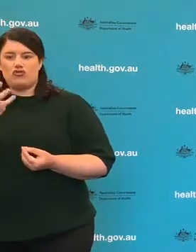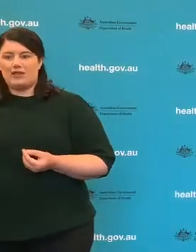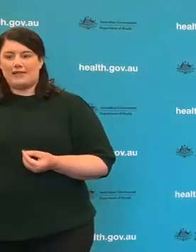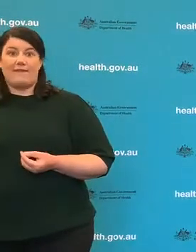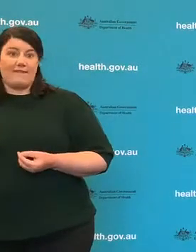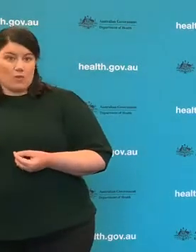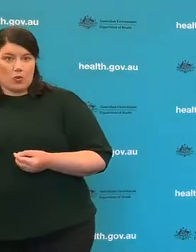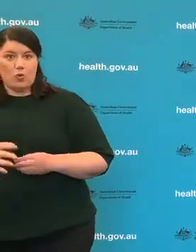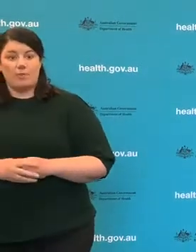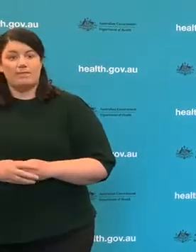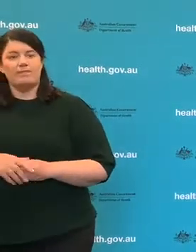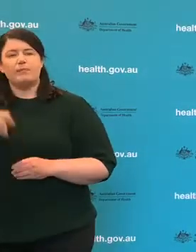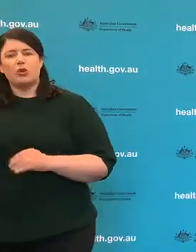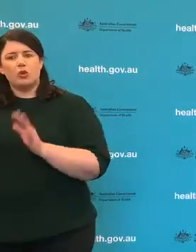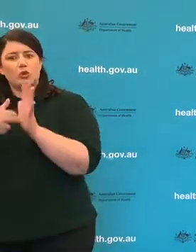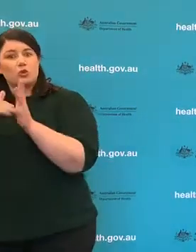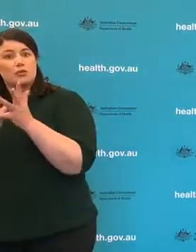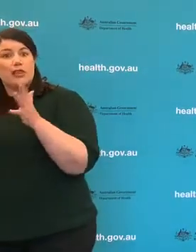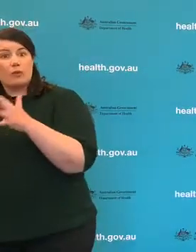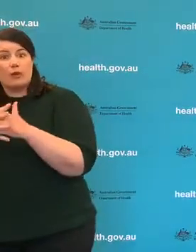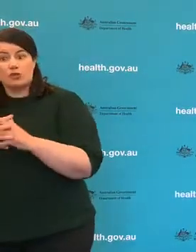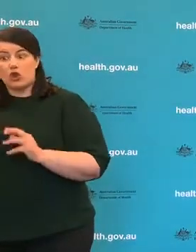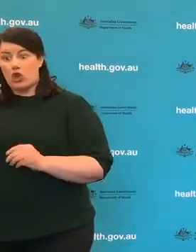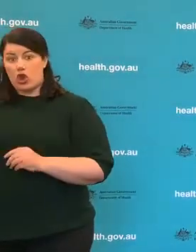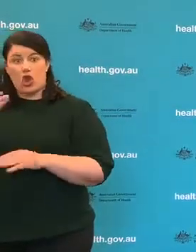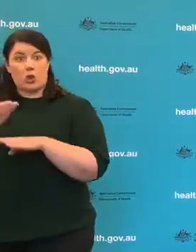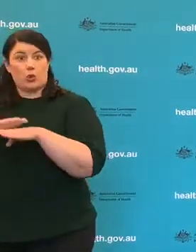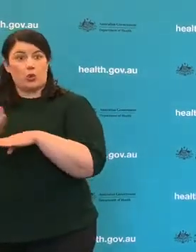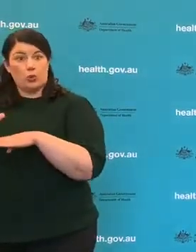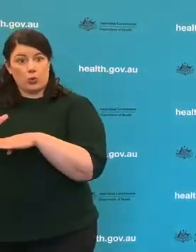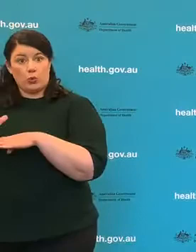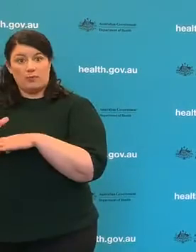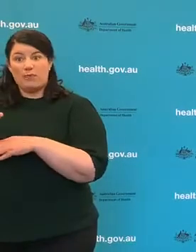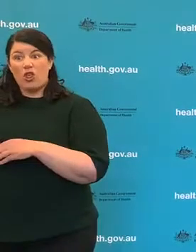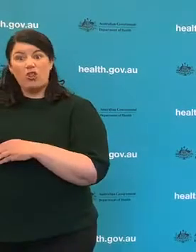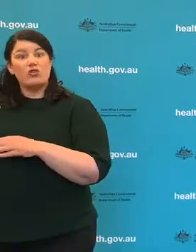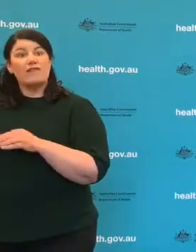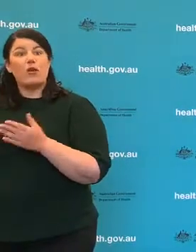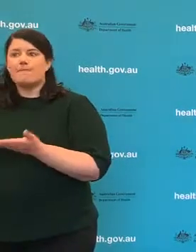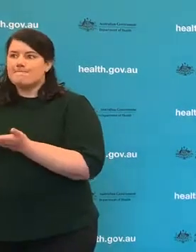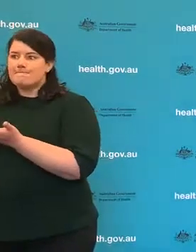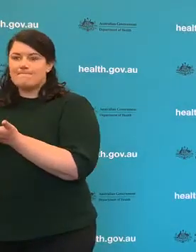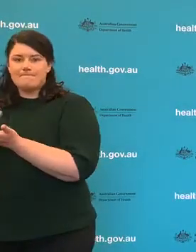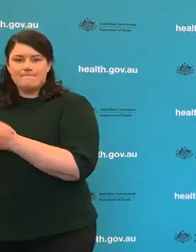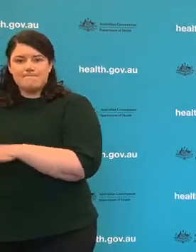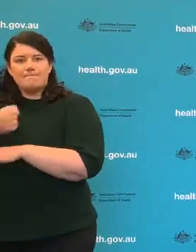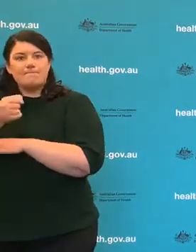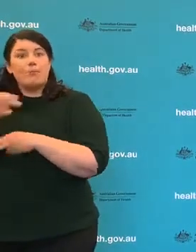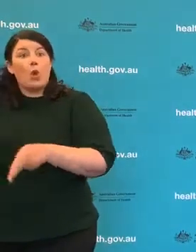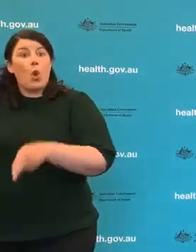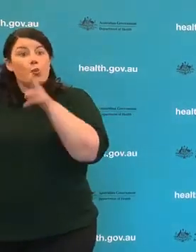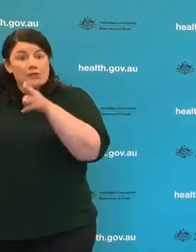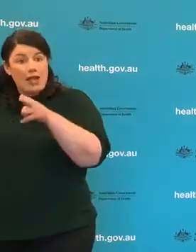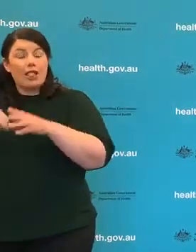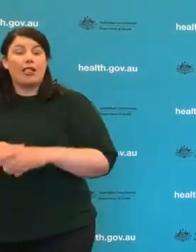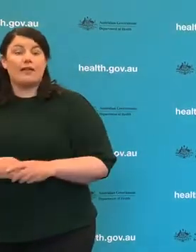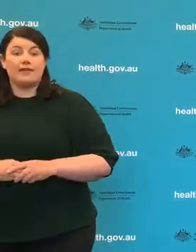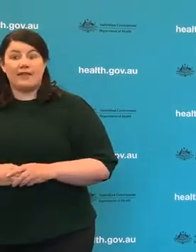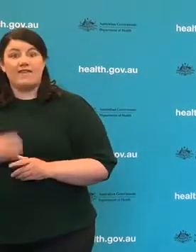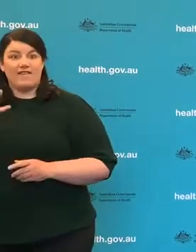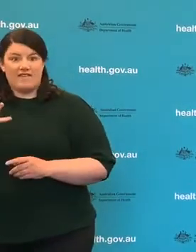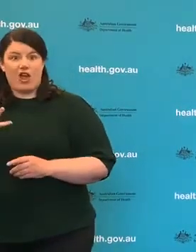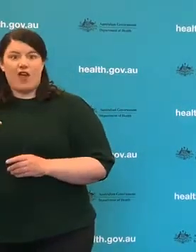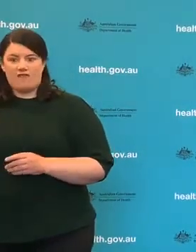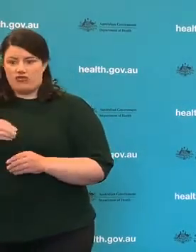26,374. In New South Wales, we had 9 new cases. 3 of those were overseas acquired in hotel quarantine. 5 were